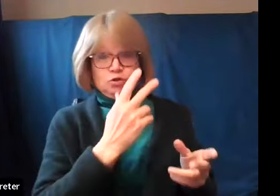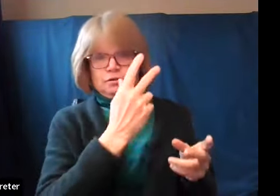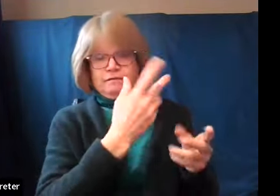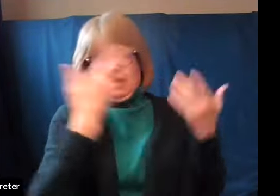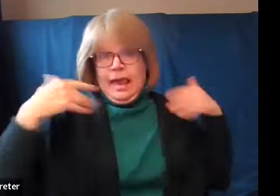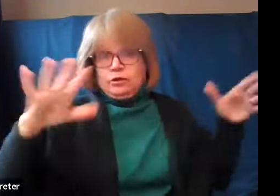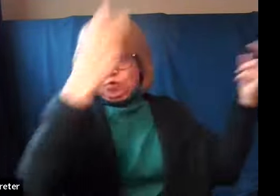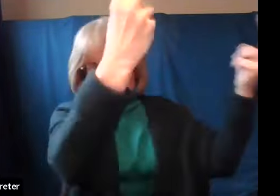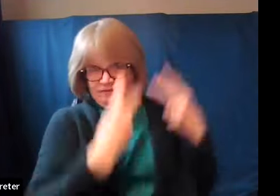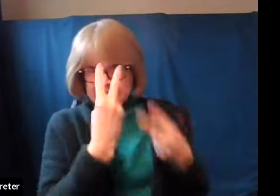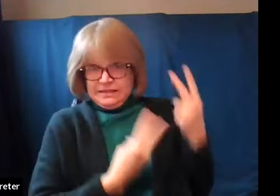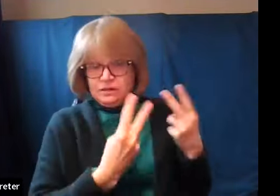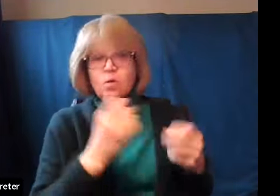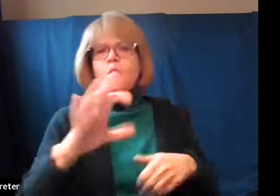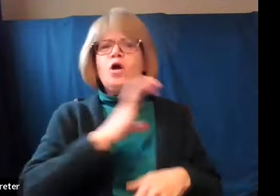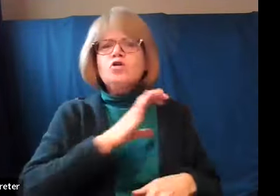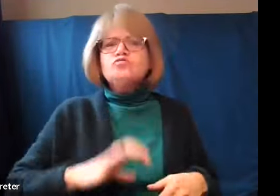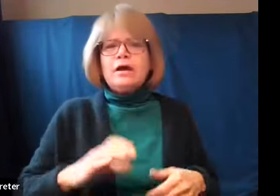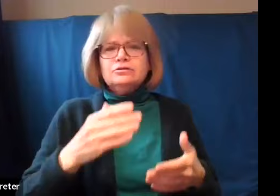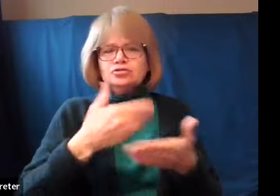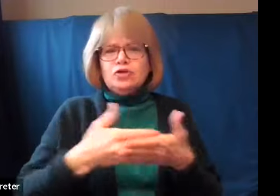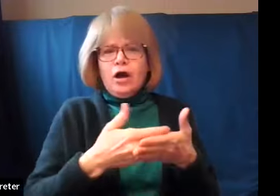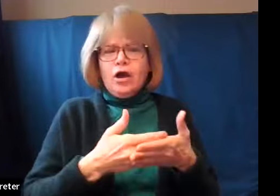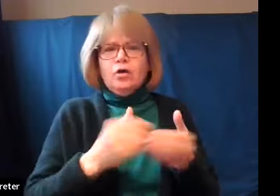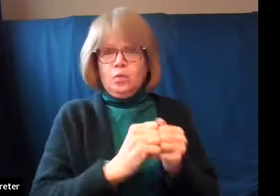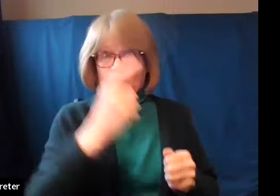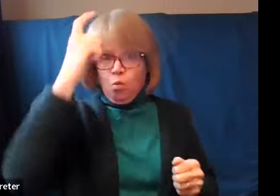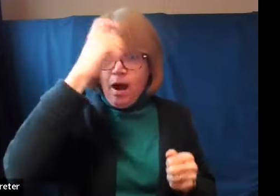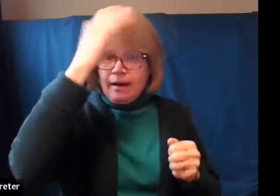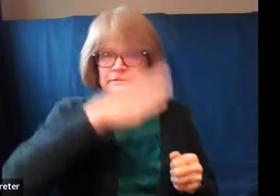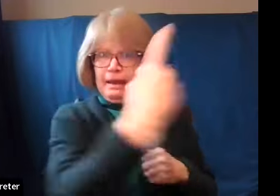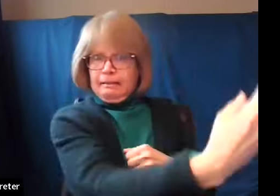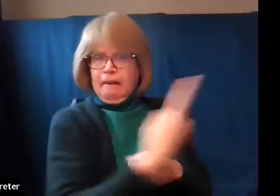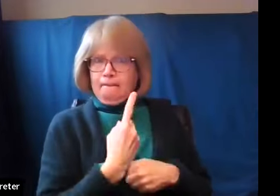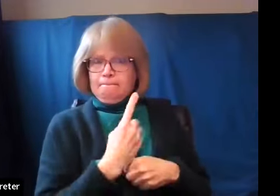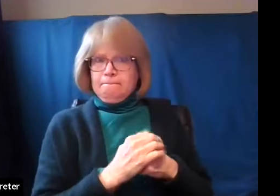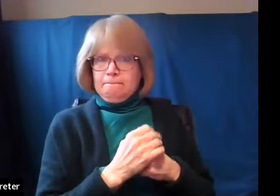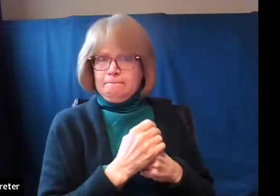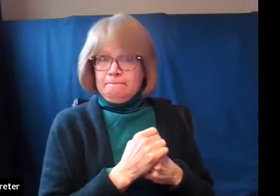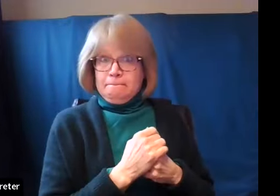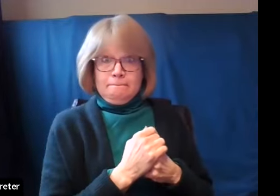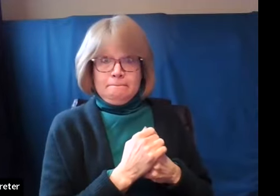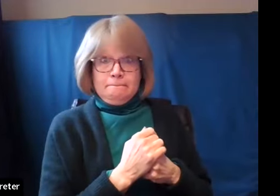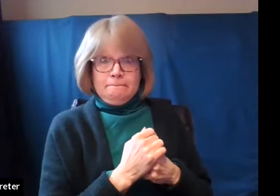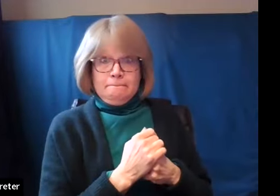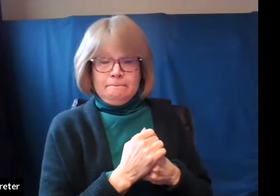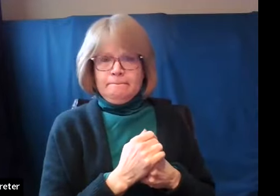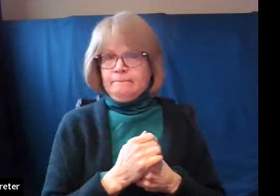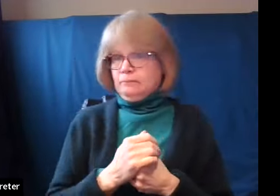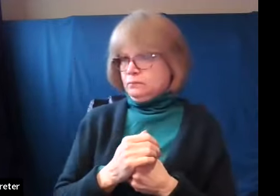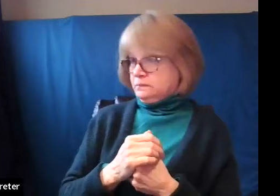the heavenly host or the Christ child with one of the wise men before him?" No doubt it